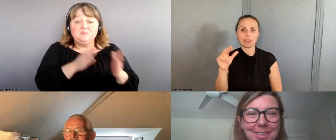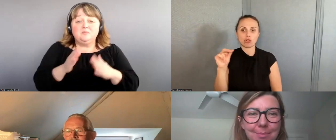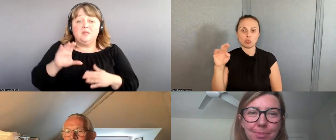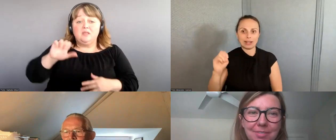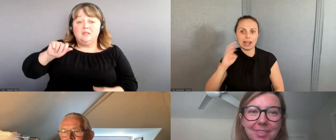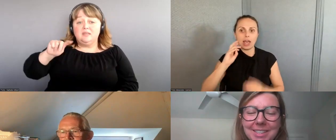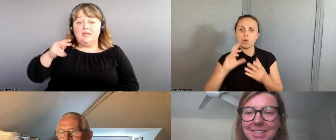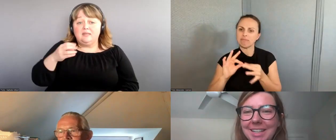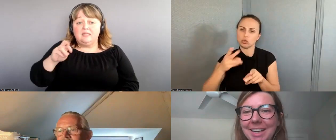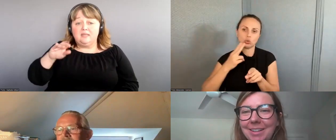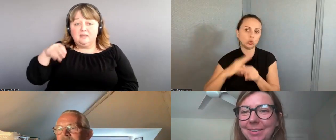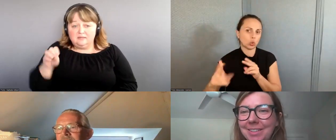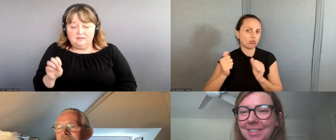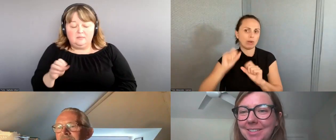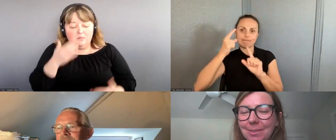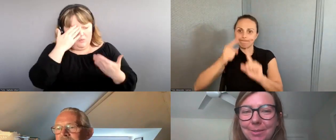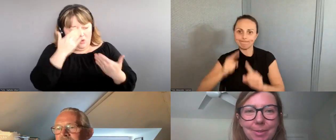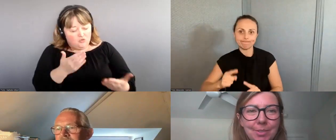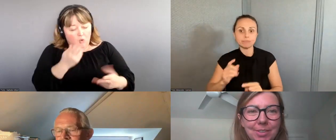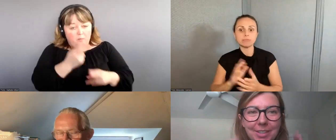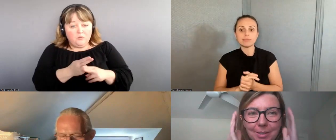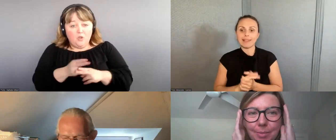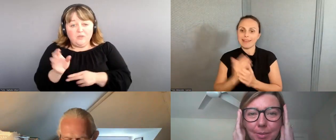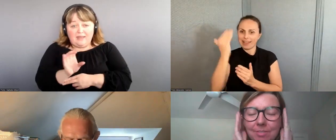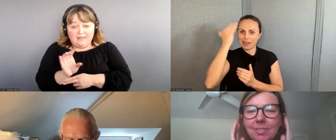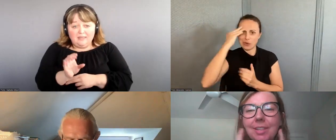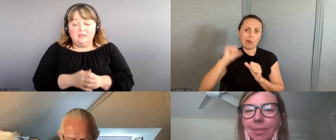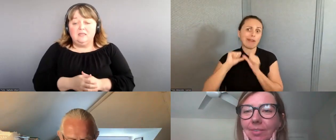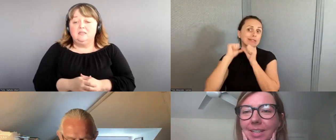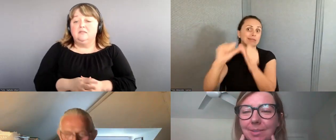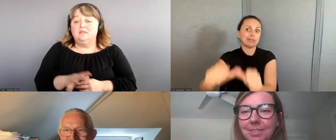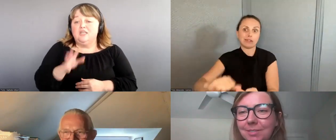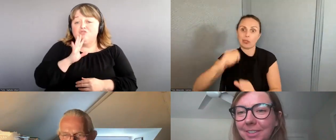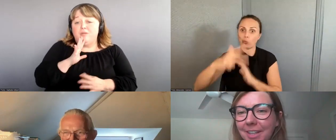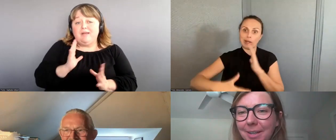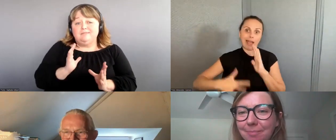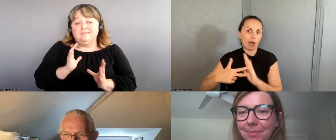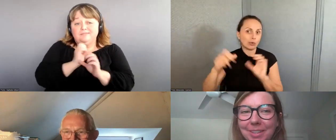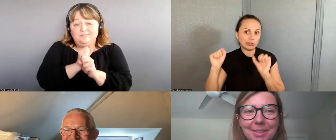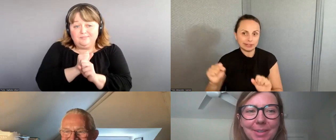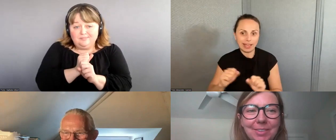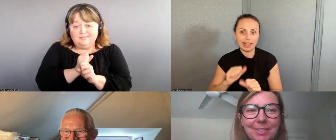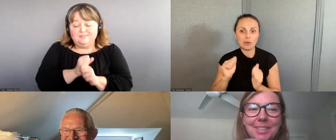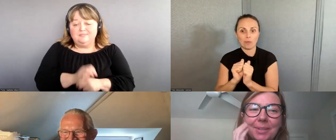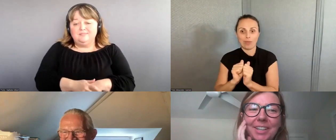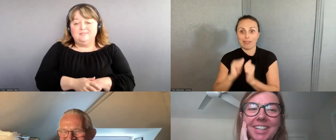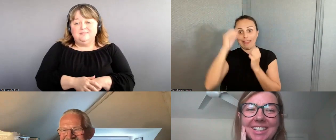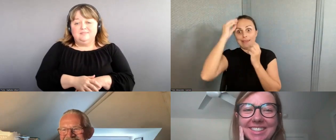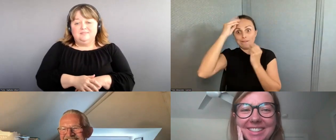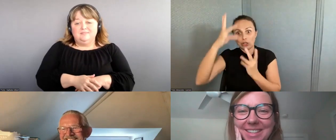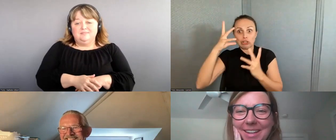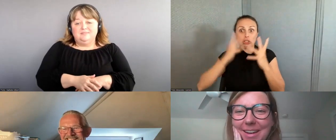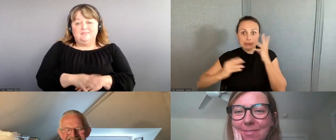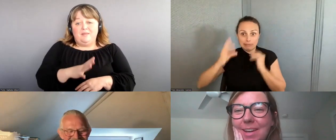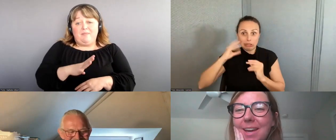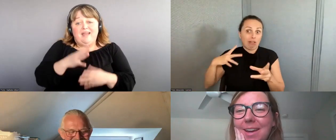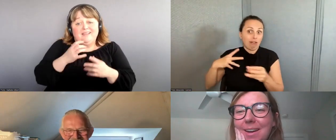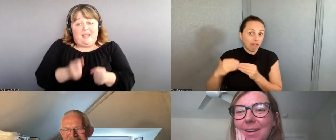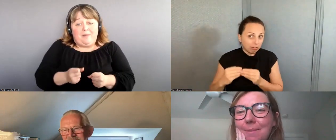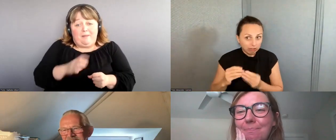talk as briefly as I can on this, although I'm sure I could probably fill up 3 hours of your time with the amount of experiences I